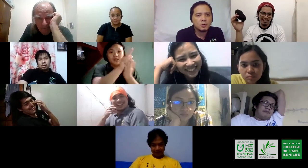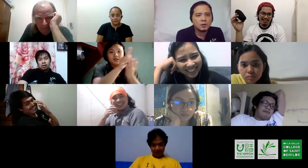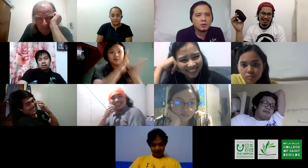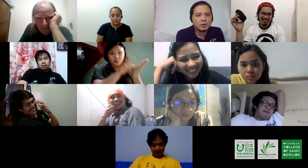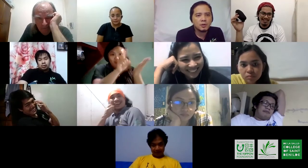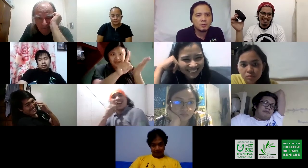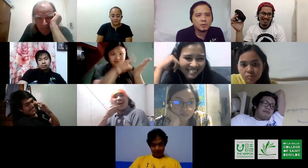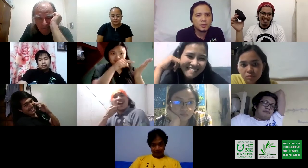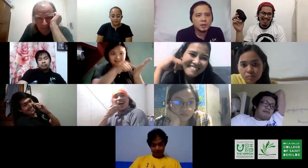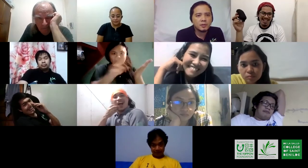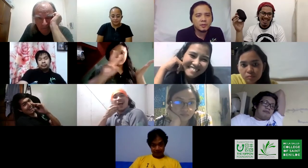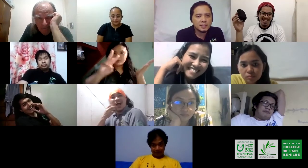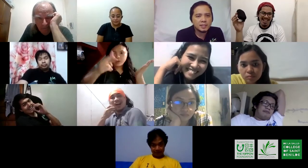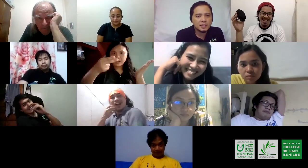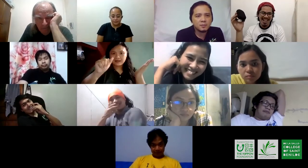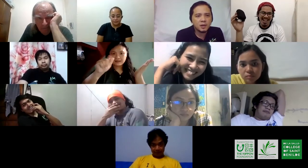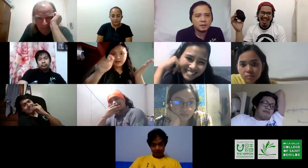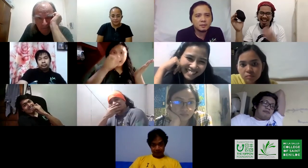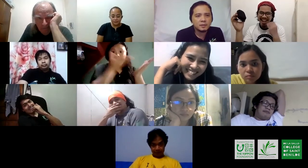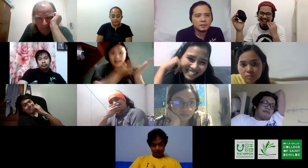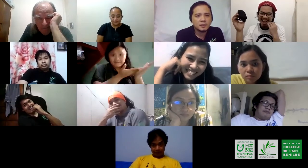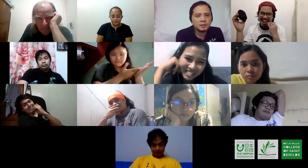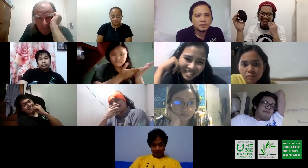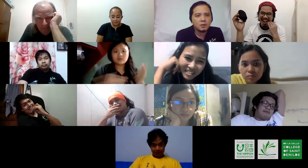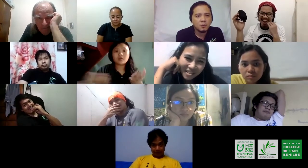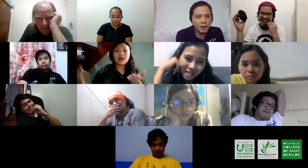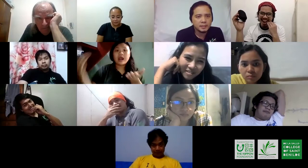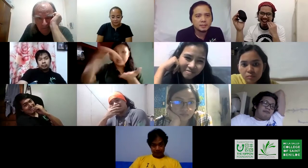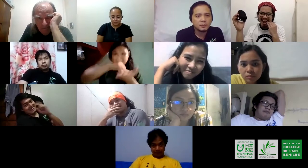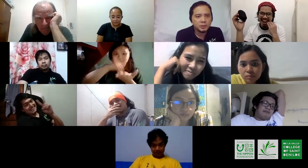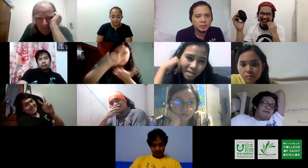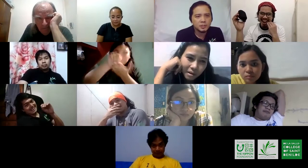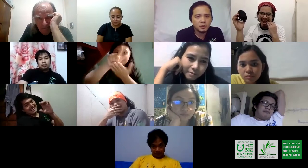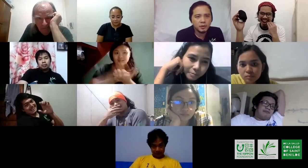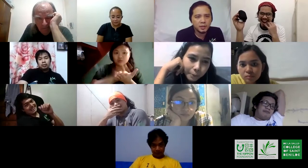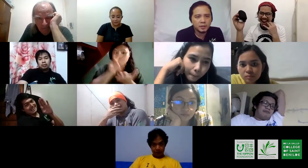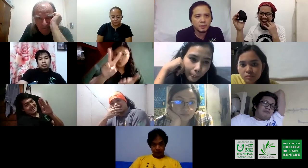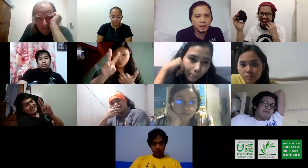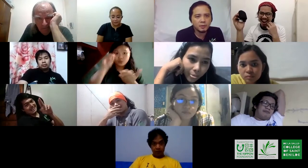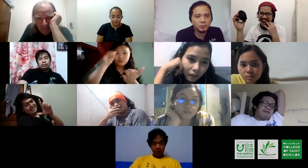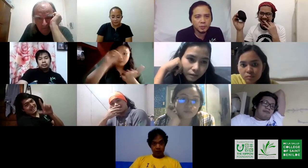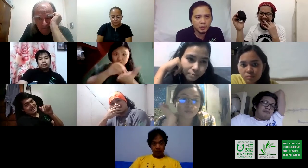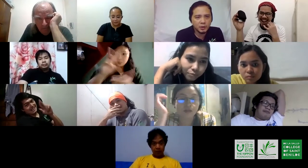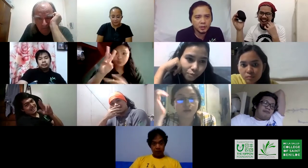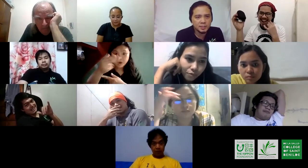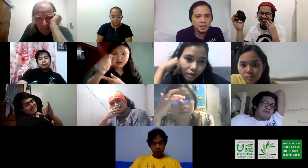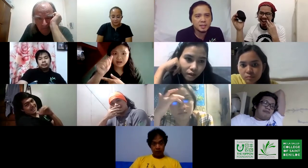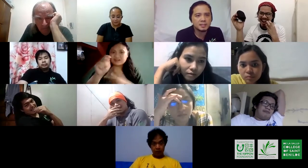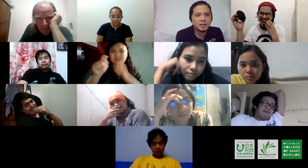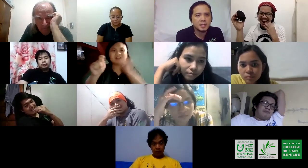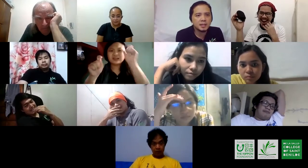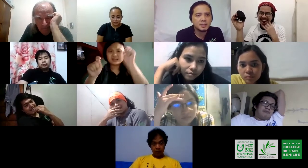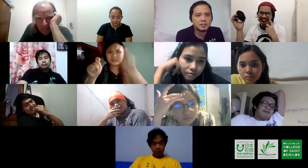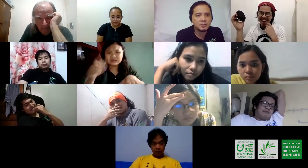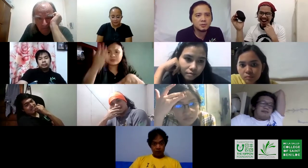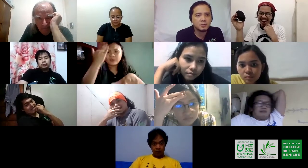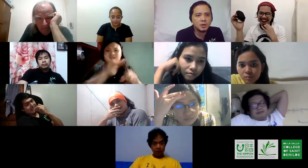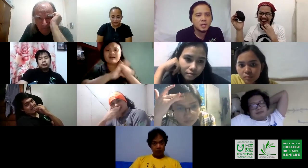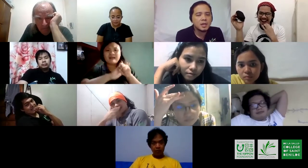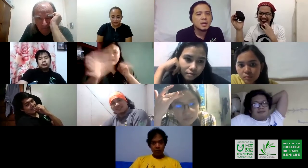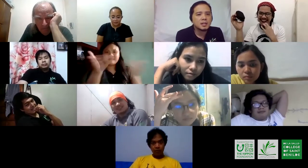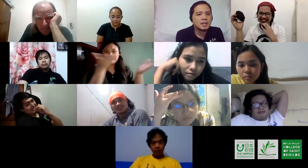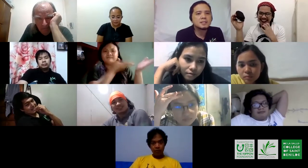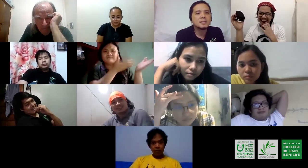So that's lesson 1, what, which is already, which we already discussed. Lesson